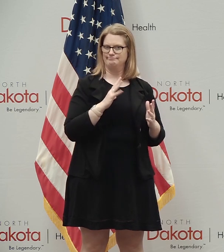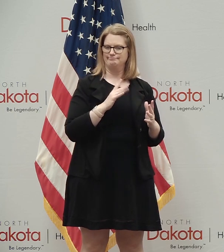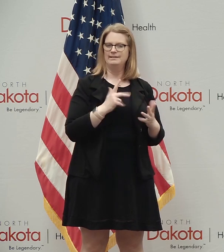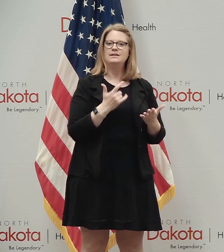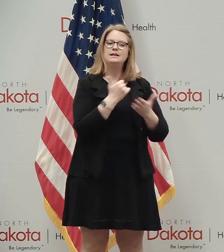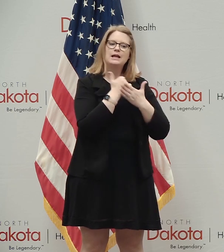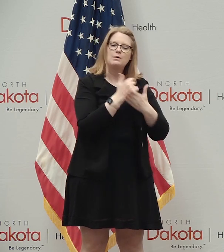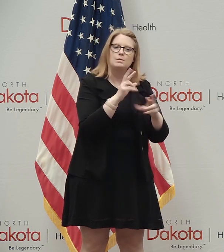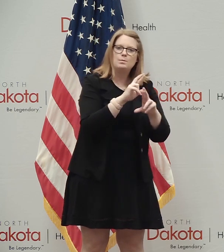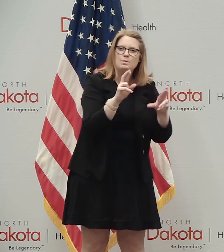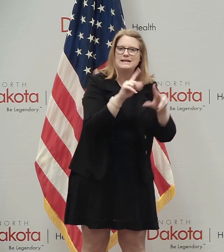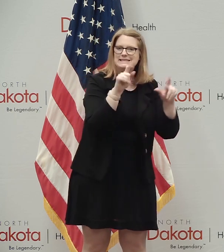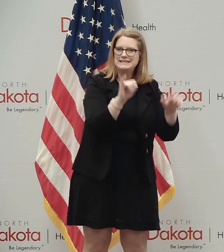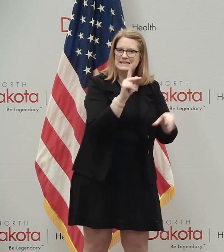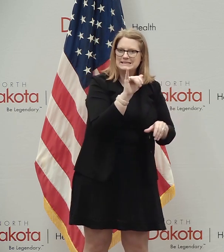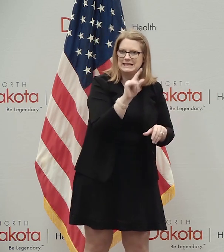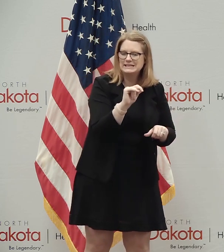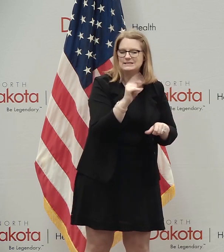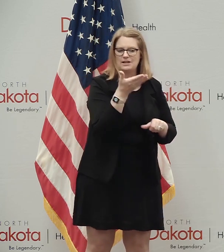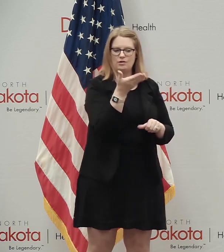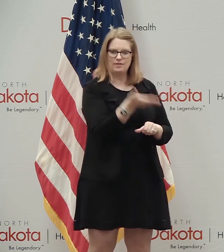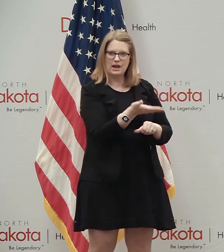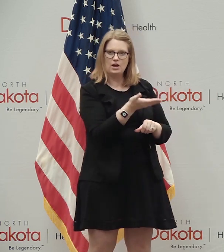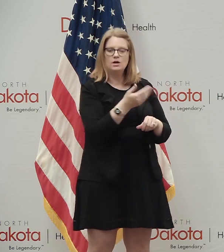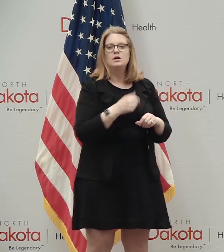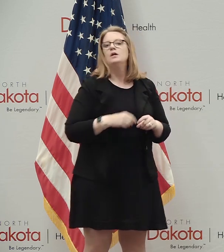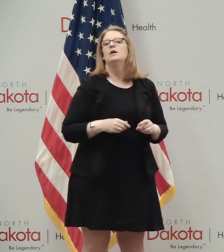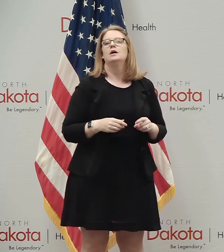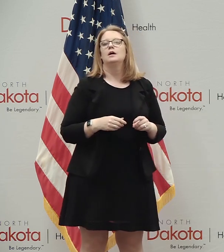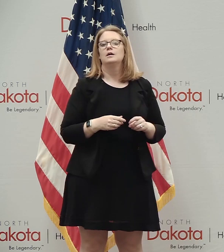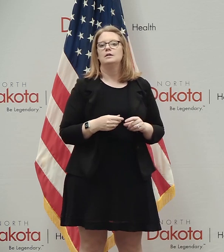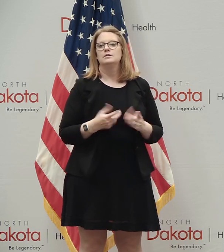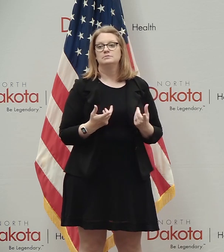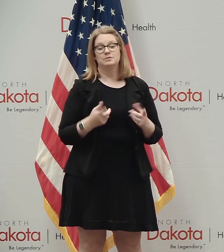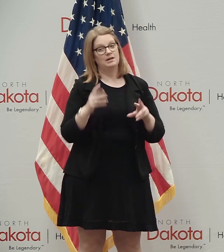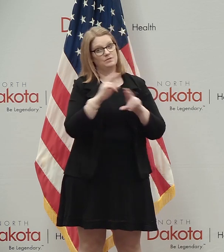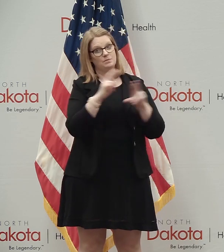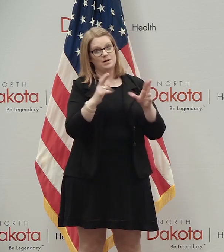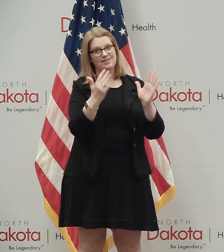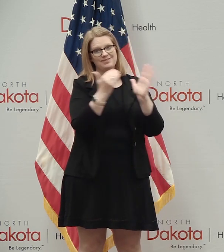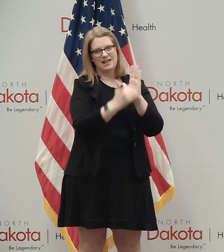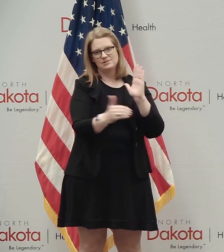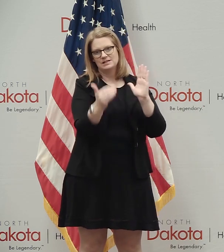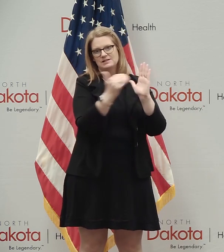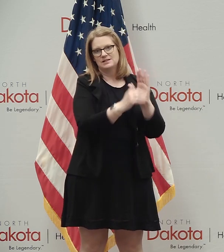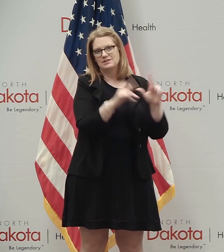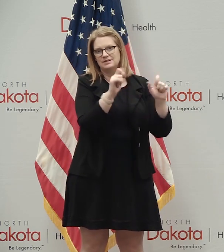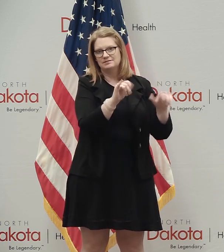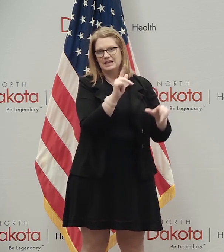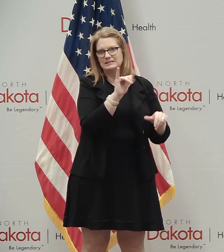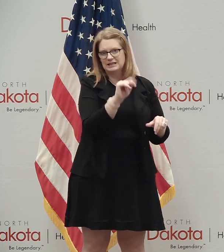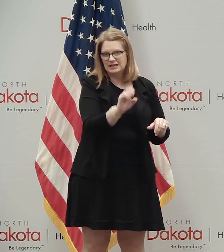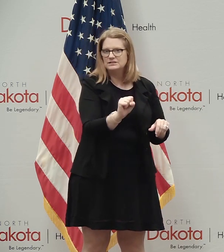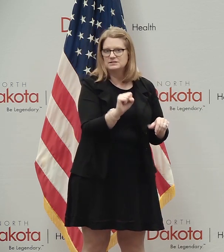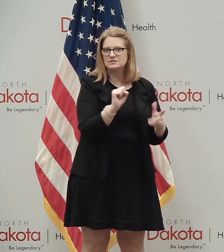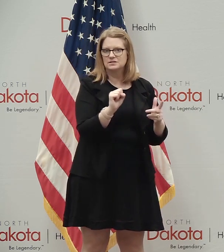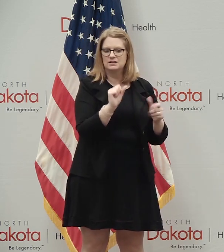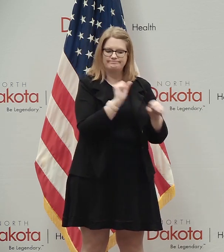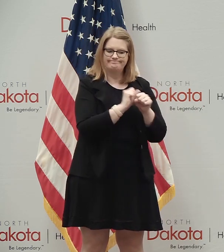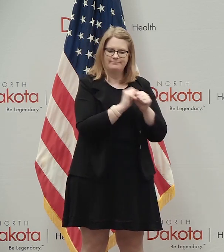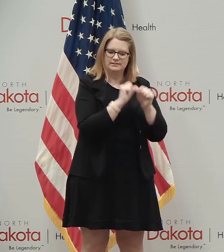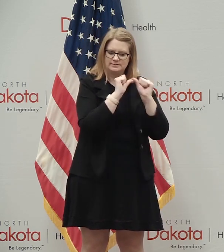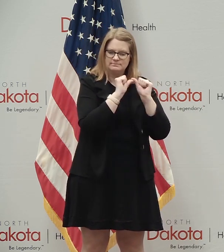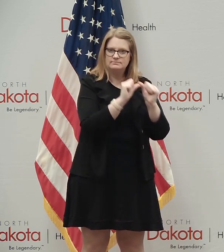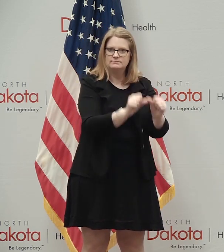helping to prepare test kits that are there, and again, we've got to prepare thousands and thousands of test kits. That work is going on